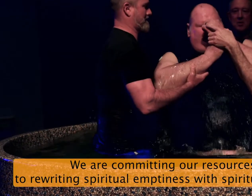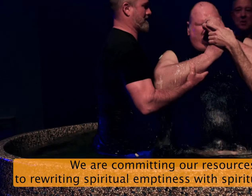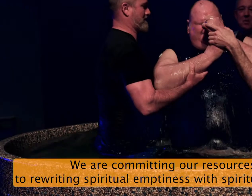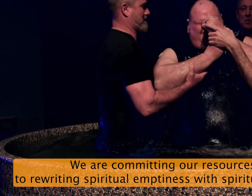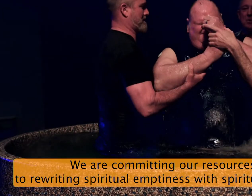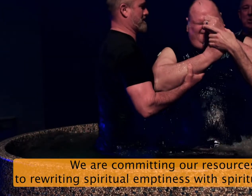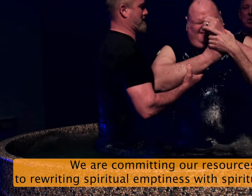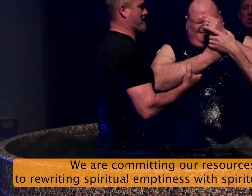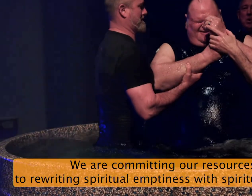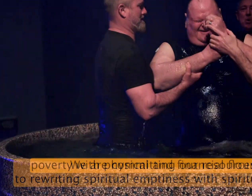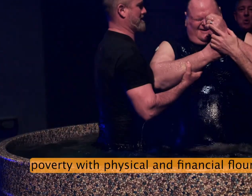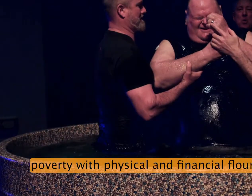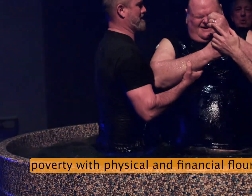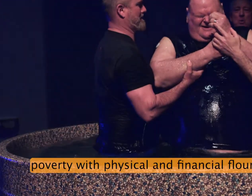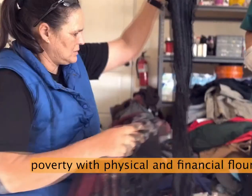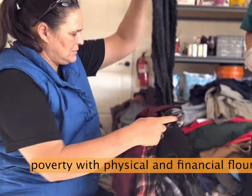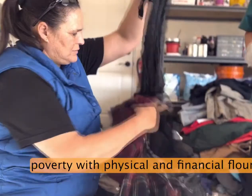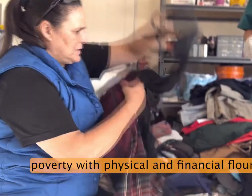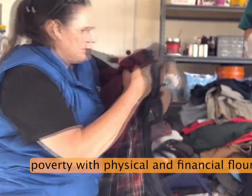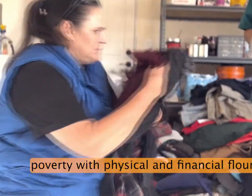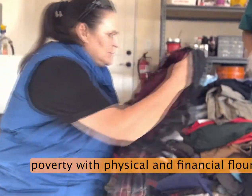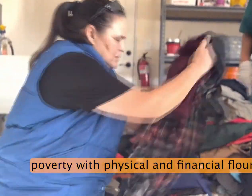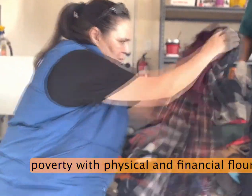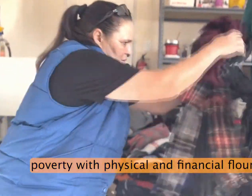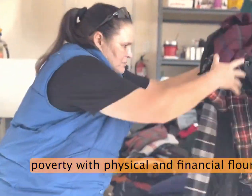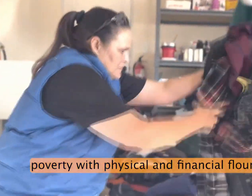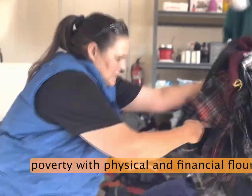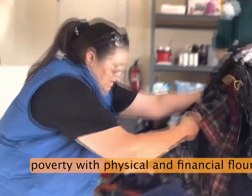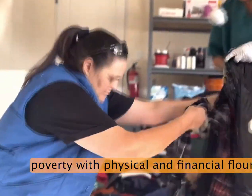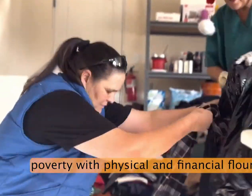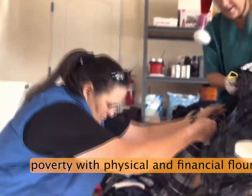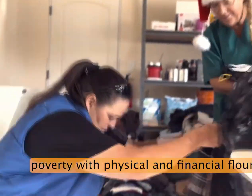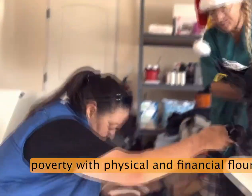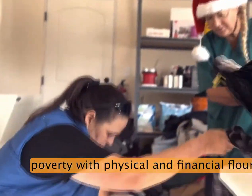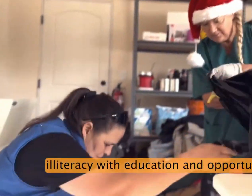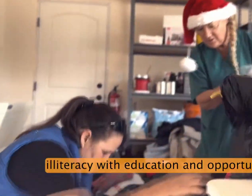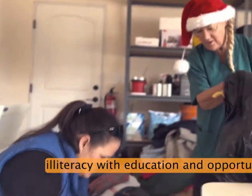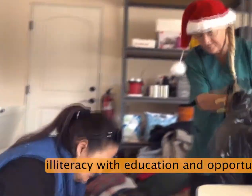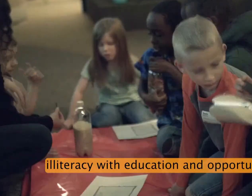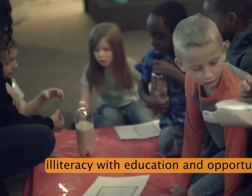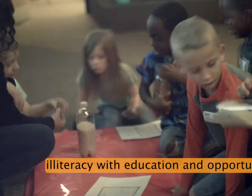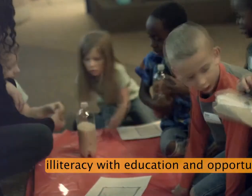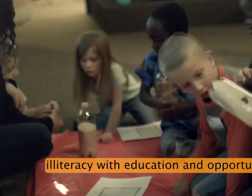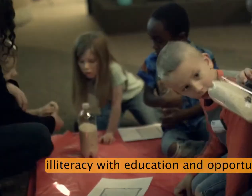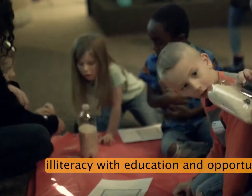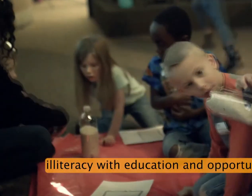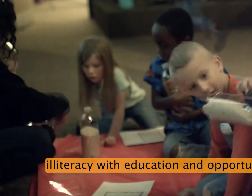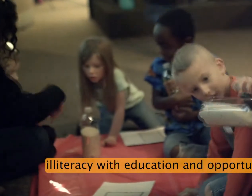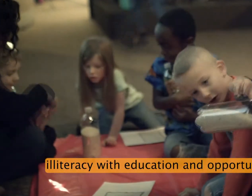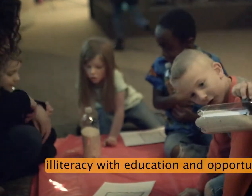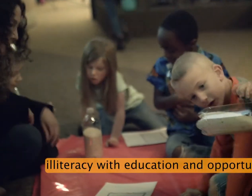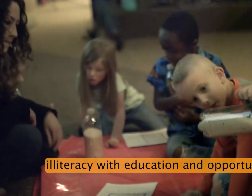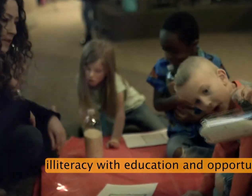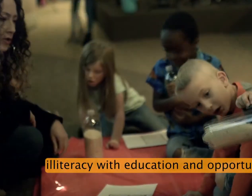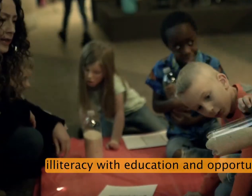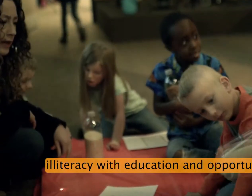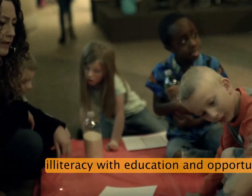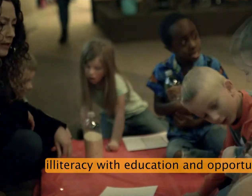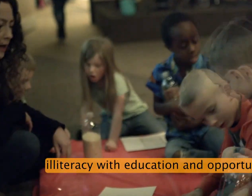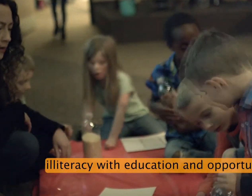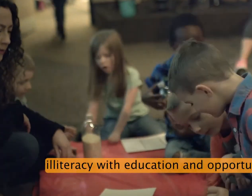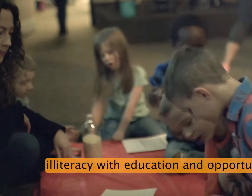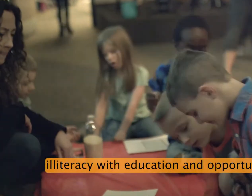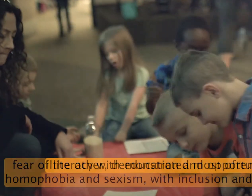with spiritual vitality, Poverty with physical and financial flourishing. illiteracy with education